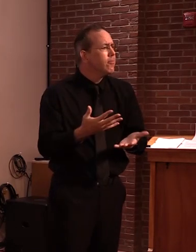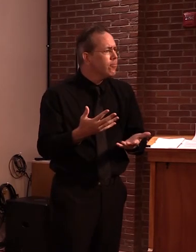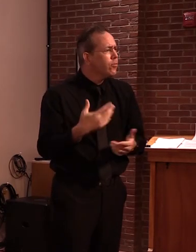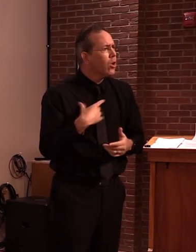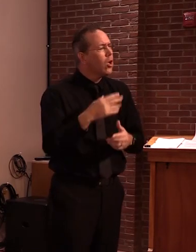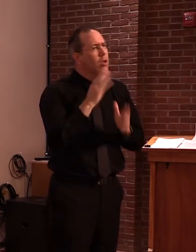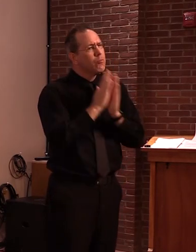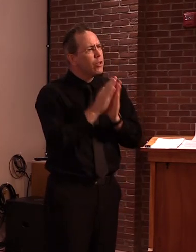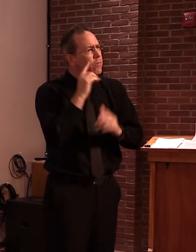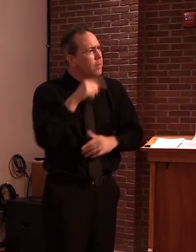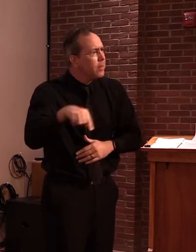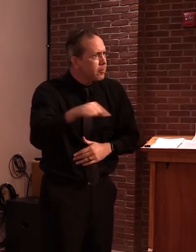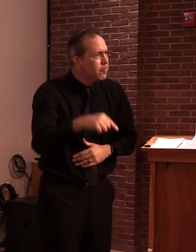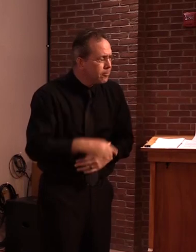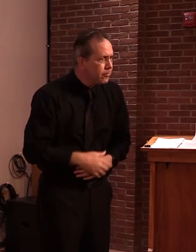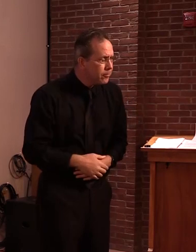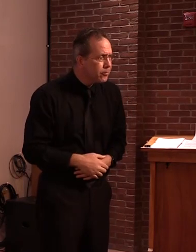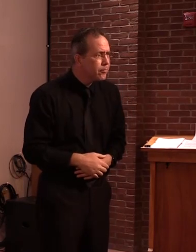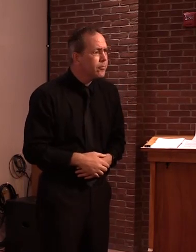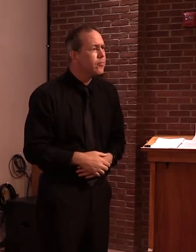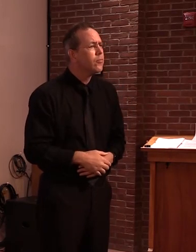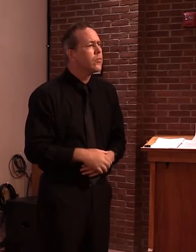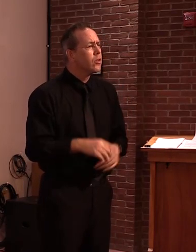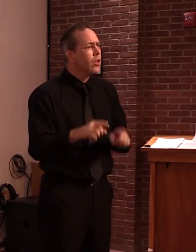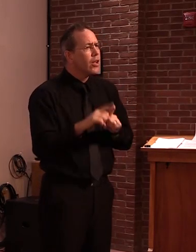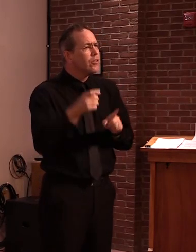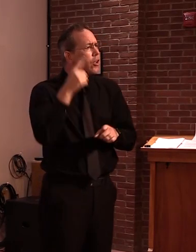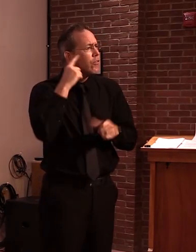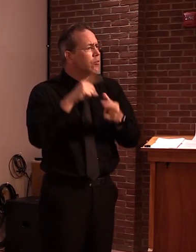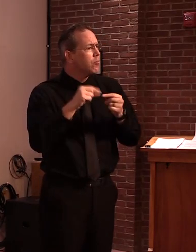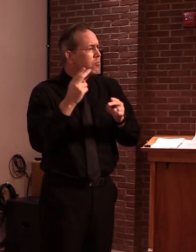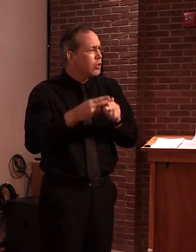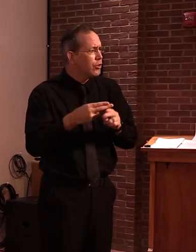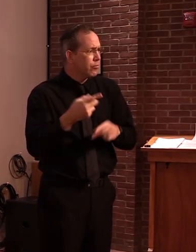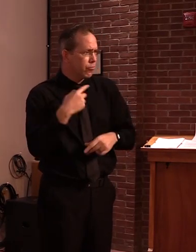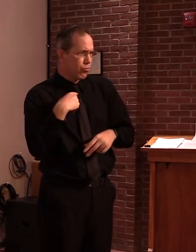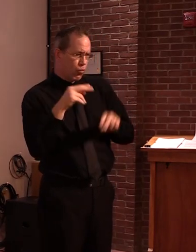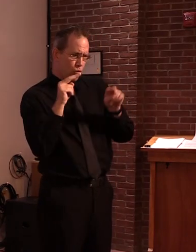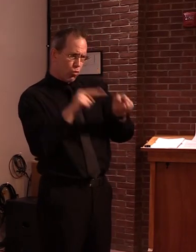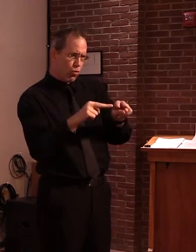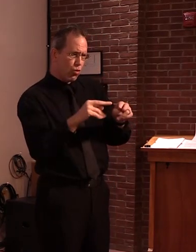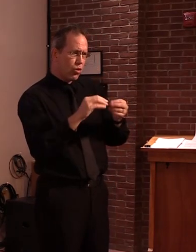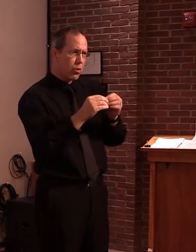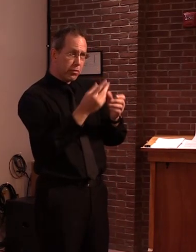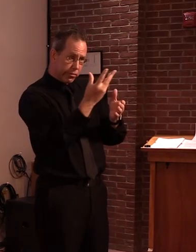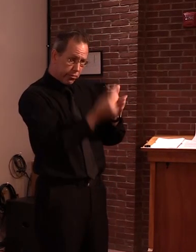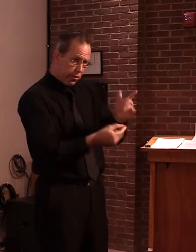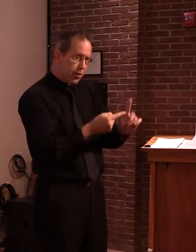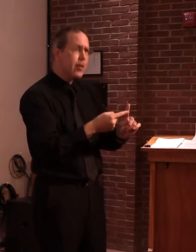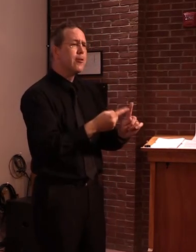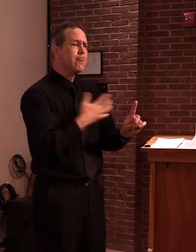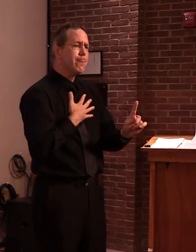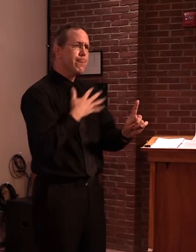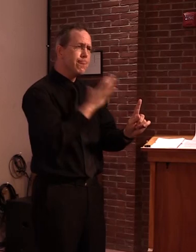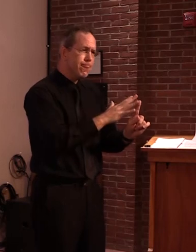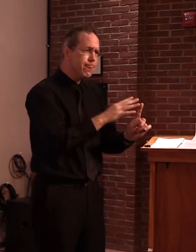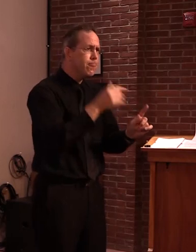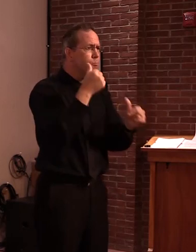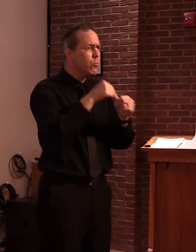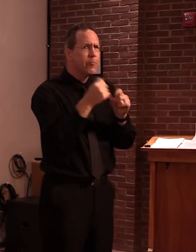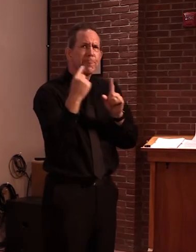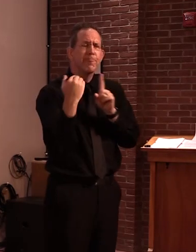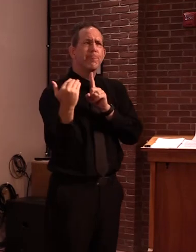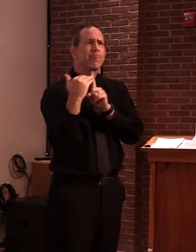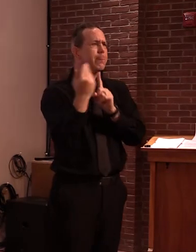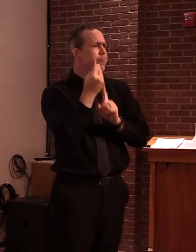governor stated, to take care of each other by following public health guidance. Across the country, deaths